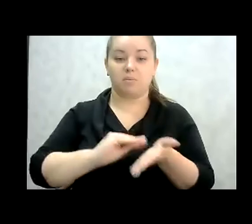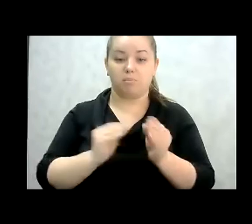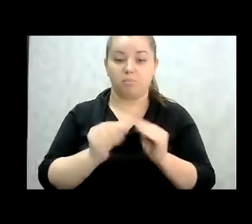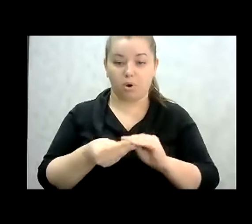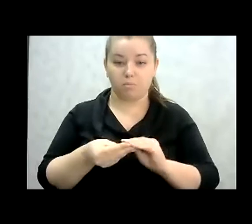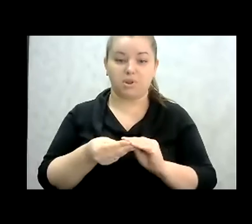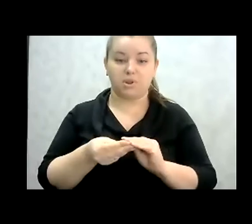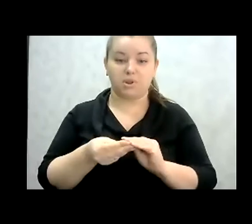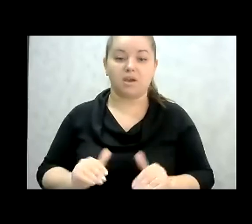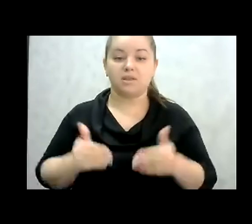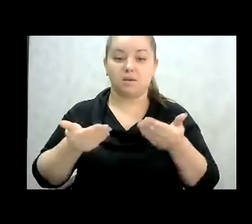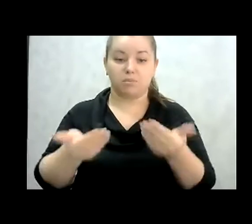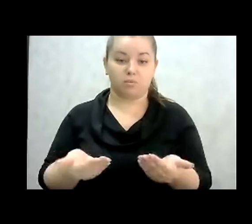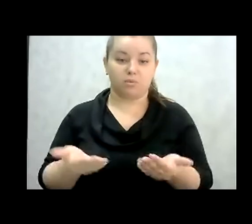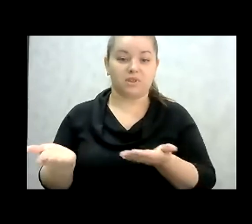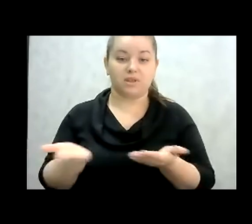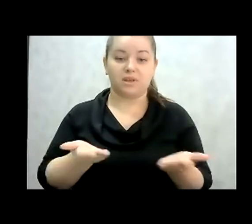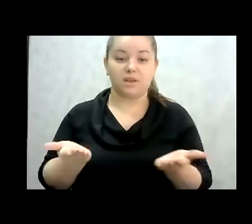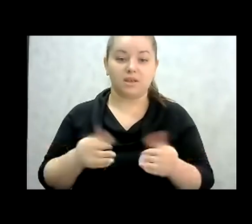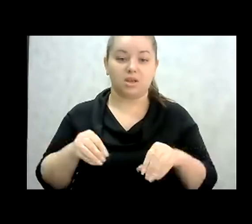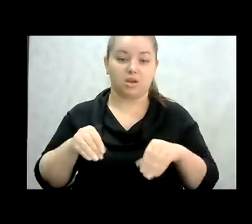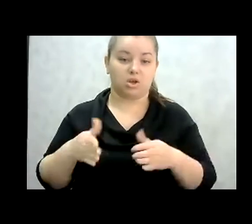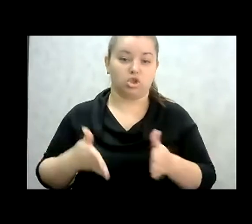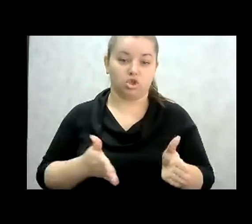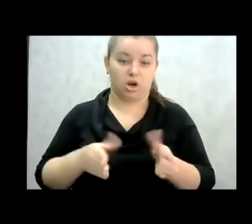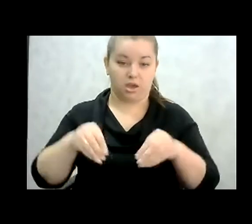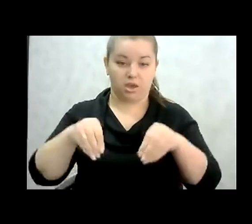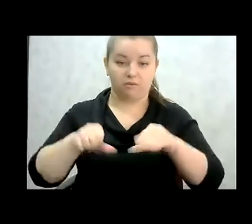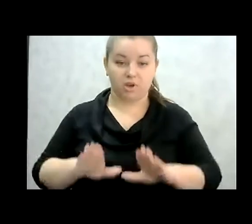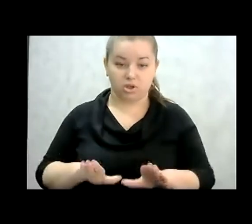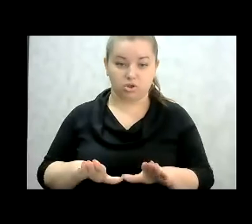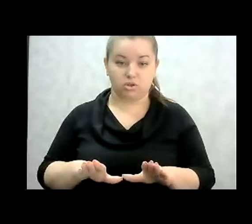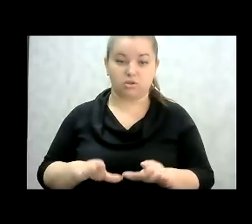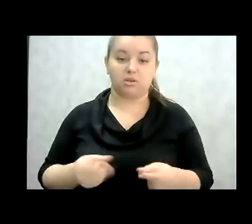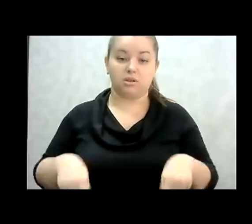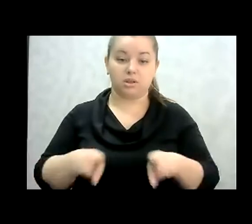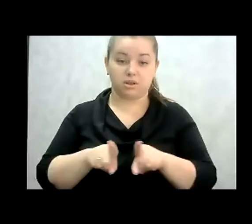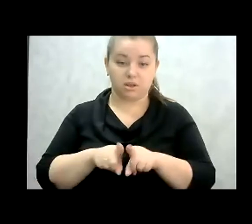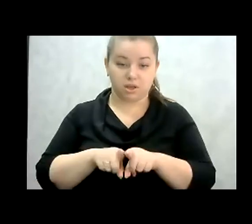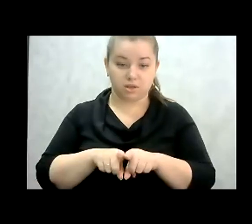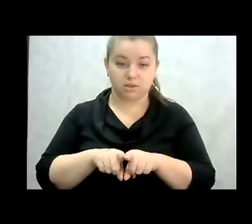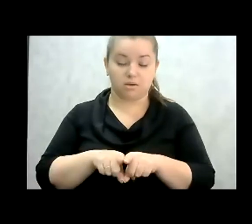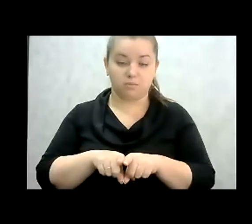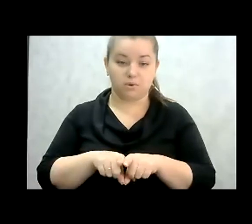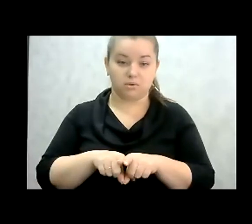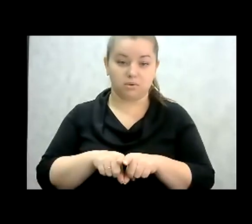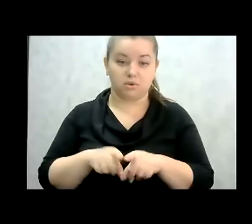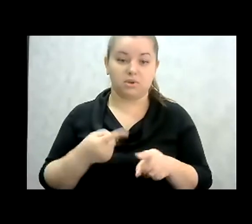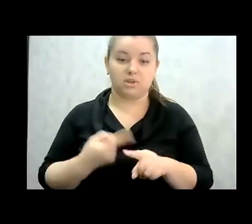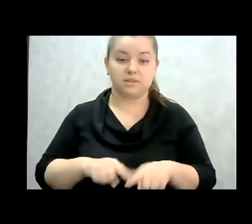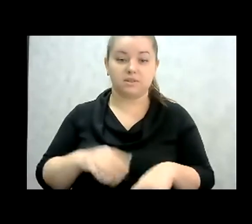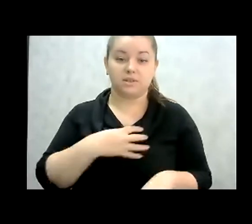to jointly identify the challenges as well as the possible solutions.